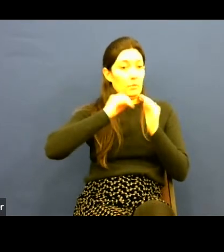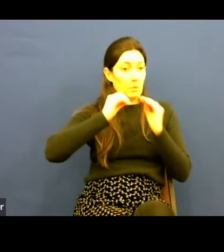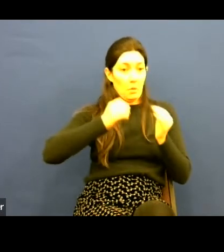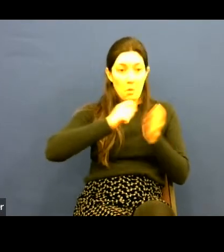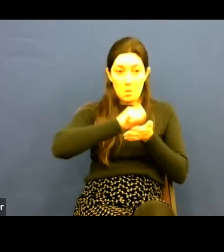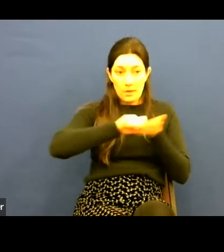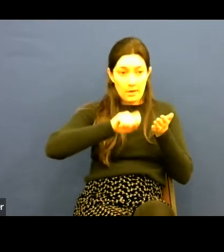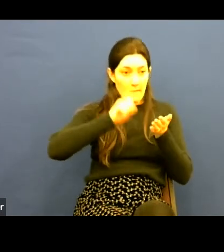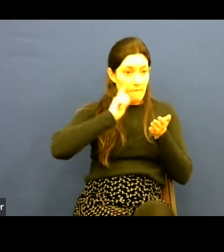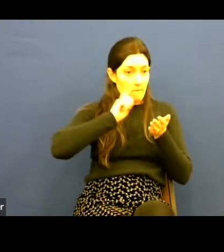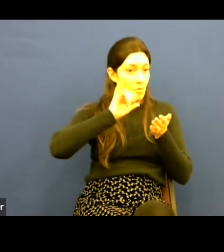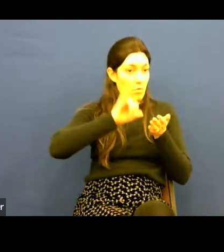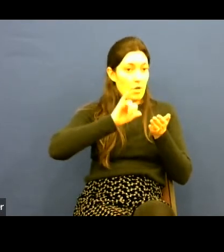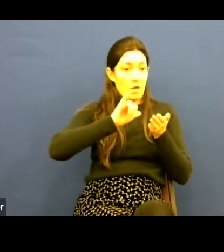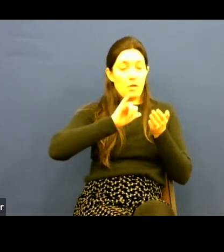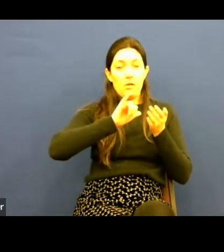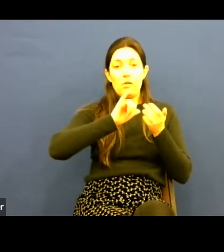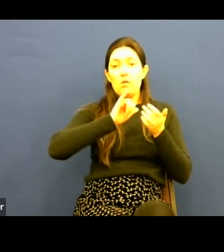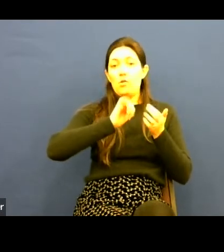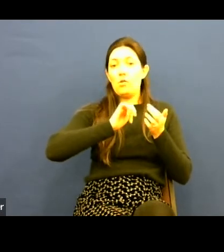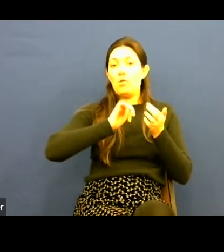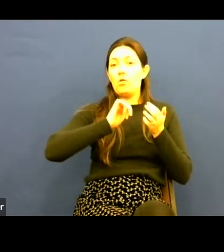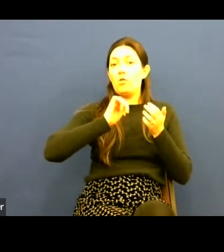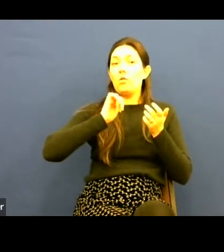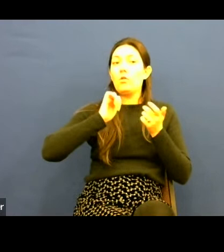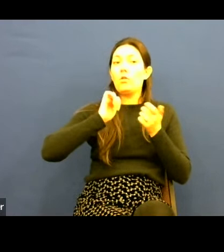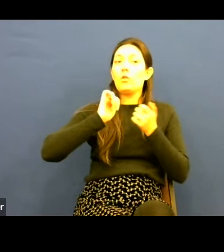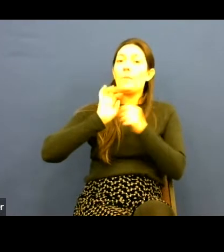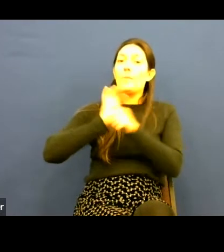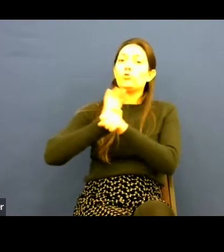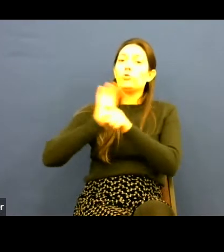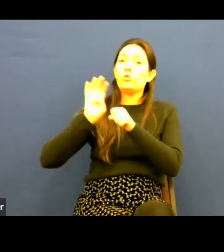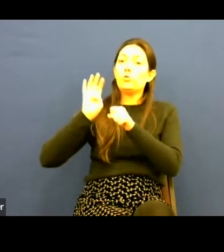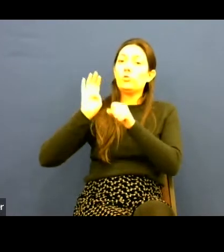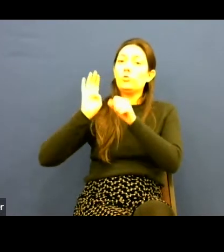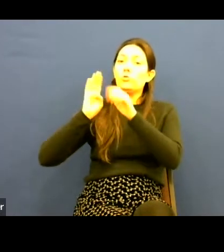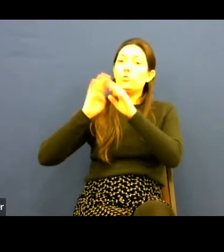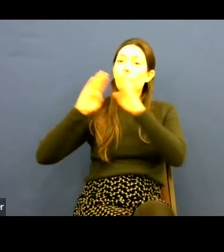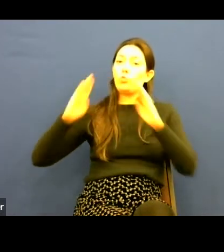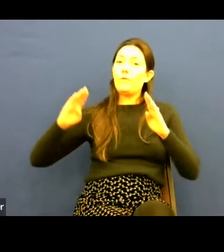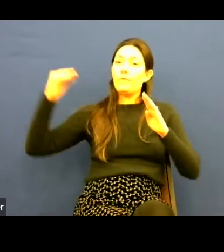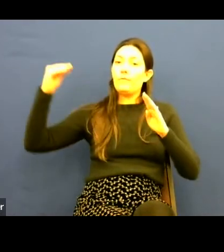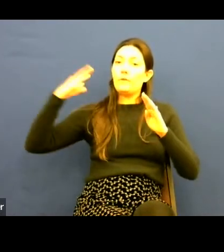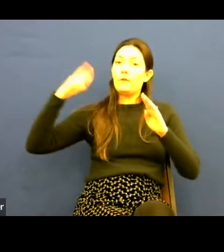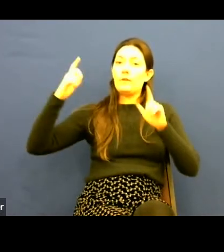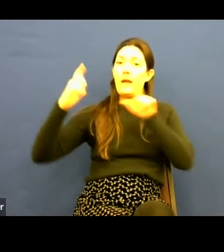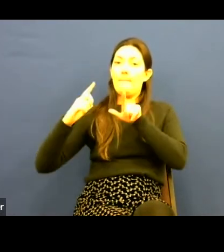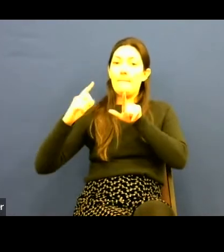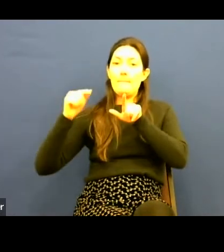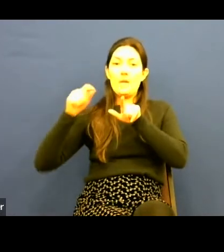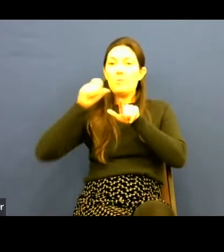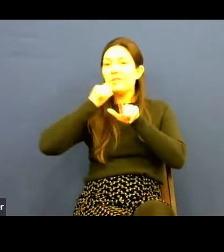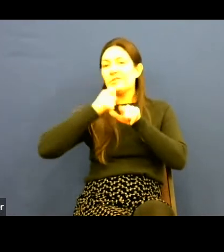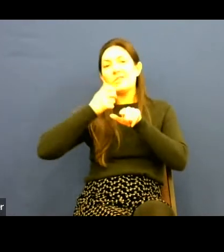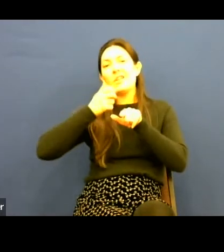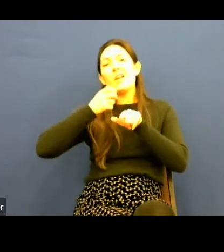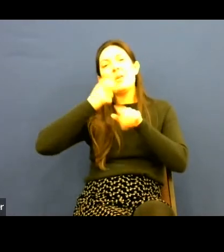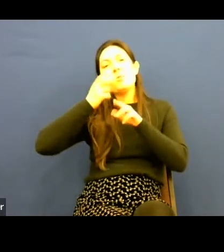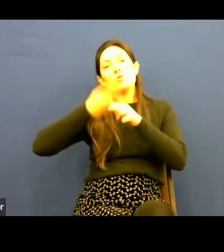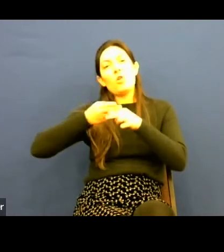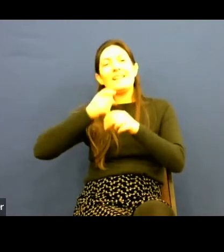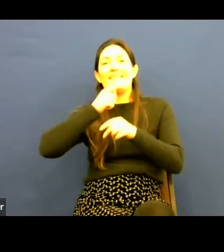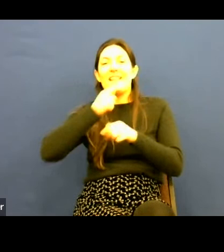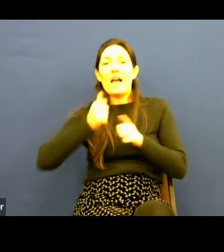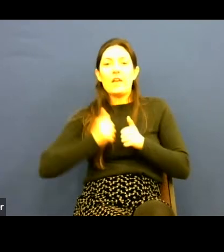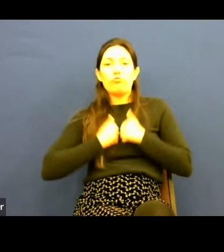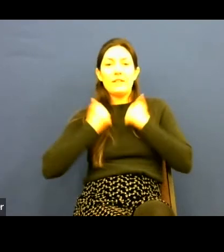was in a different location. It was called non-residential. It was called non-residential. I didn't